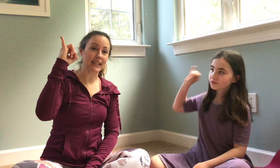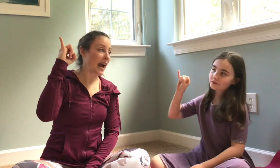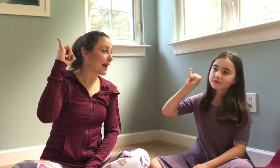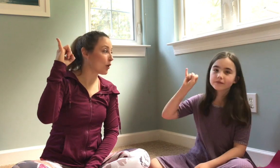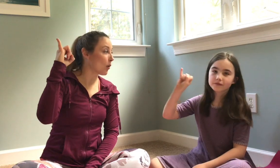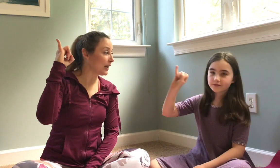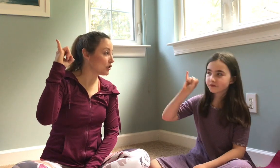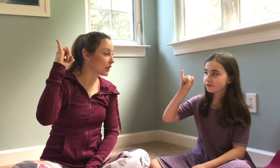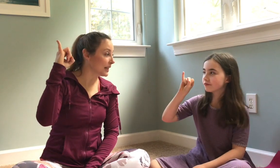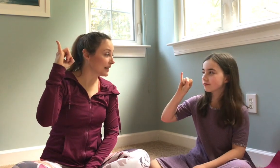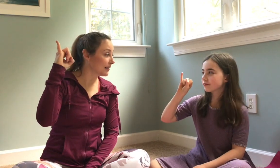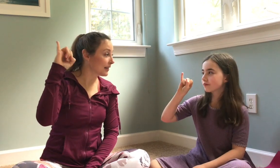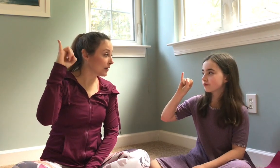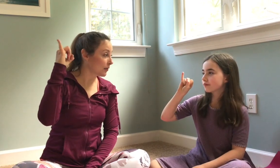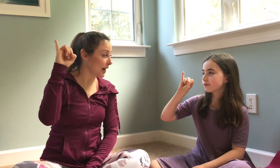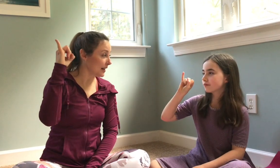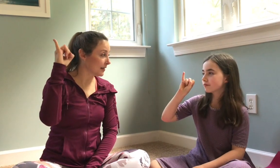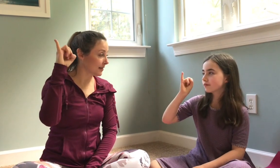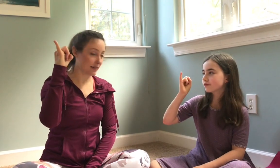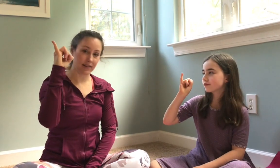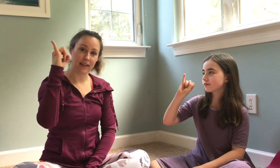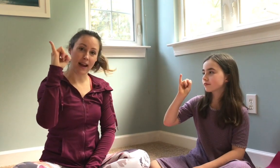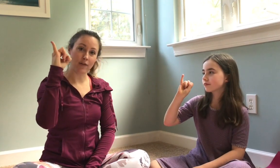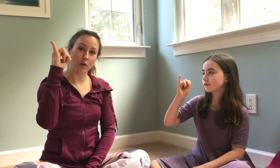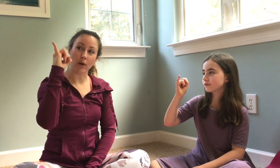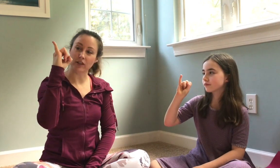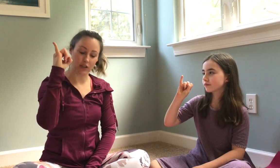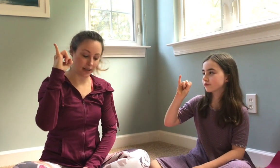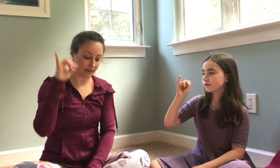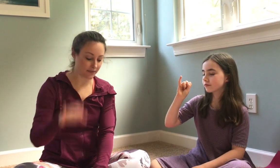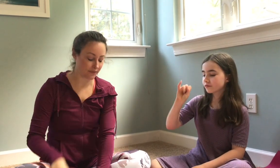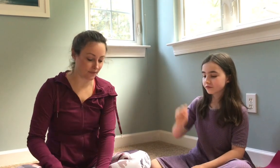have a question, right? I have a question.